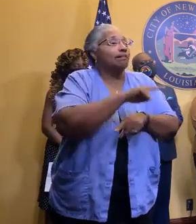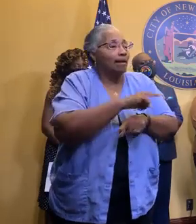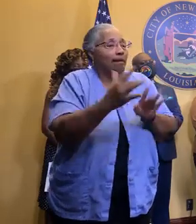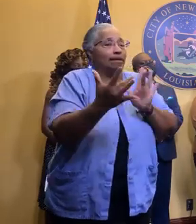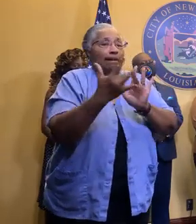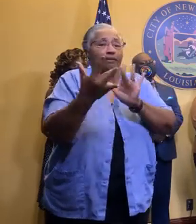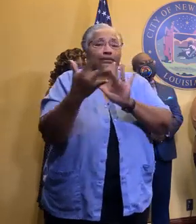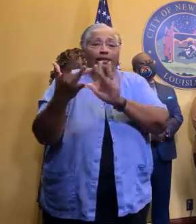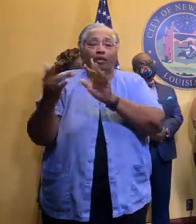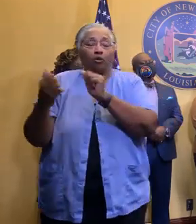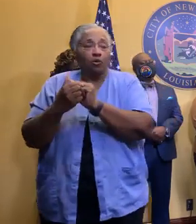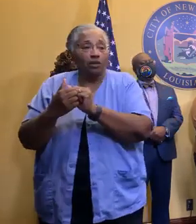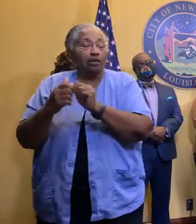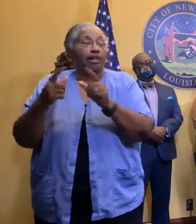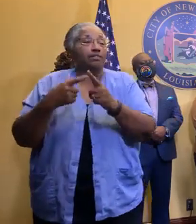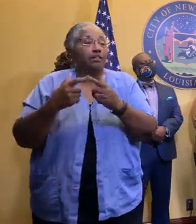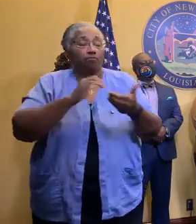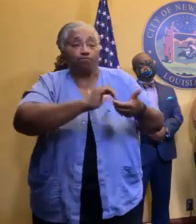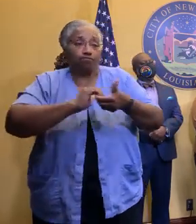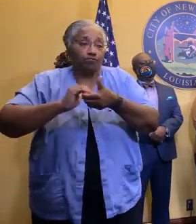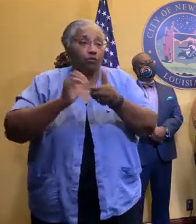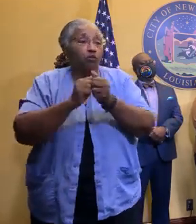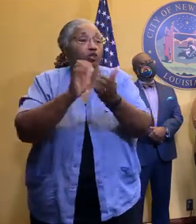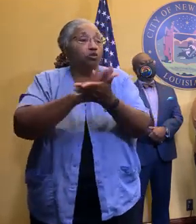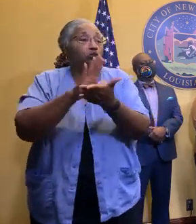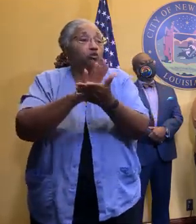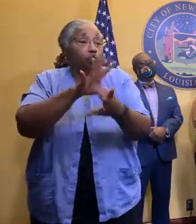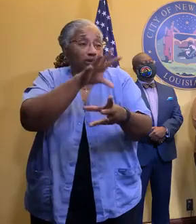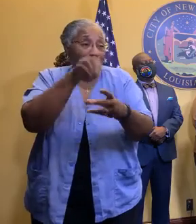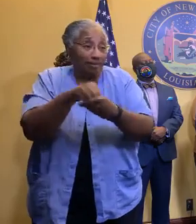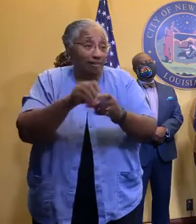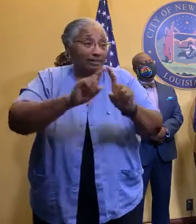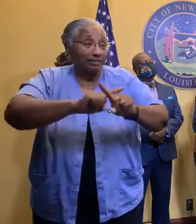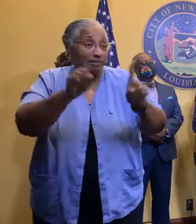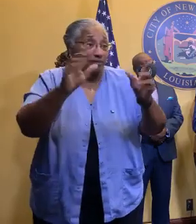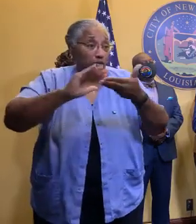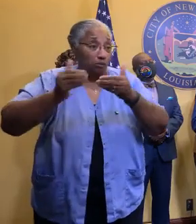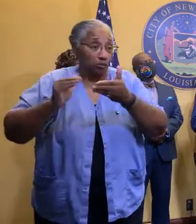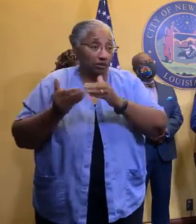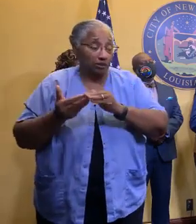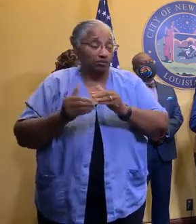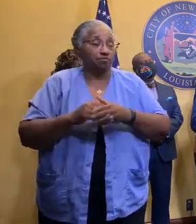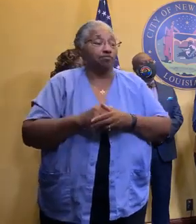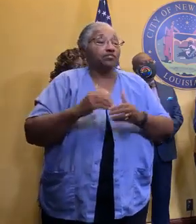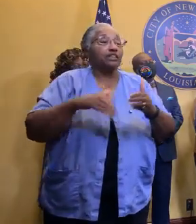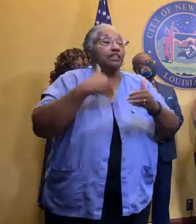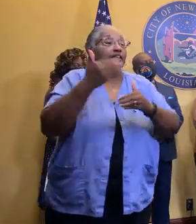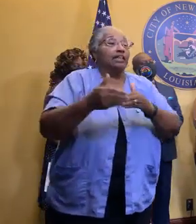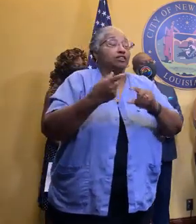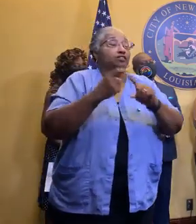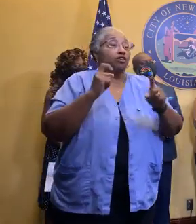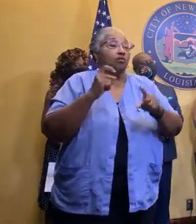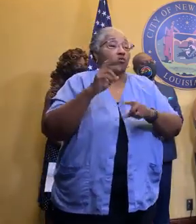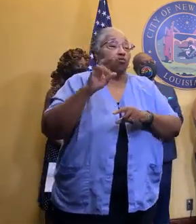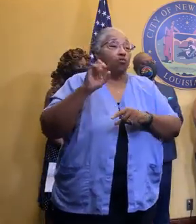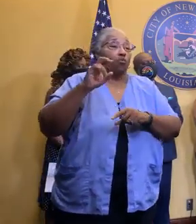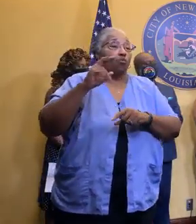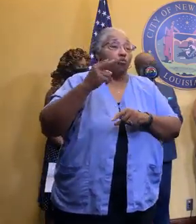with in partnership with the schools in their communities. Next, you'll hear from Ms. Rhonda